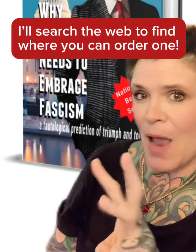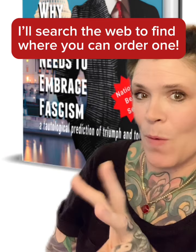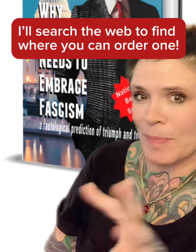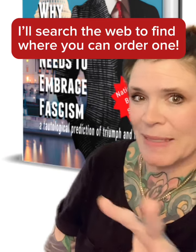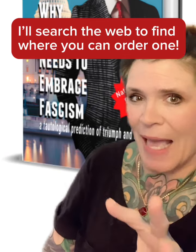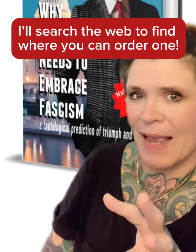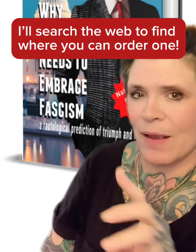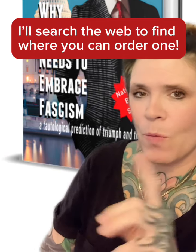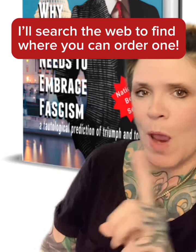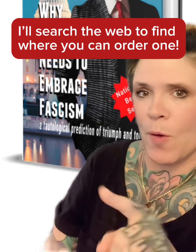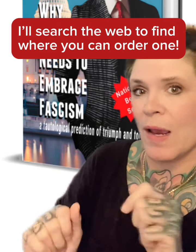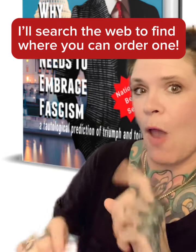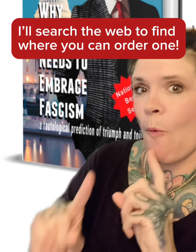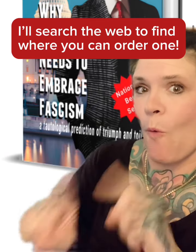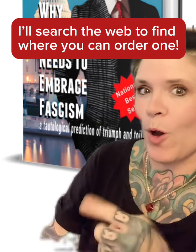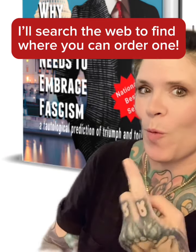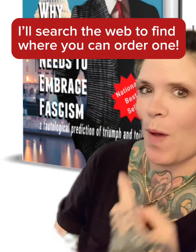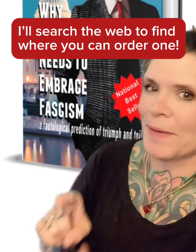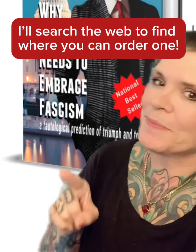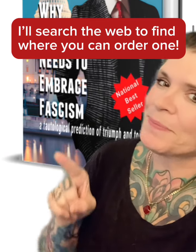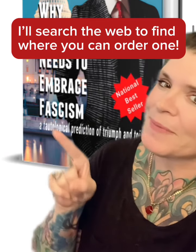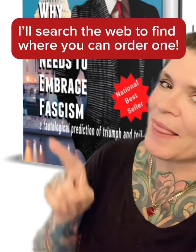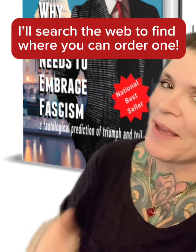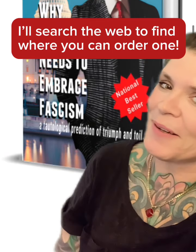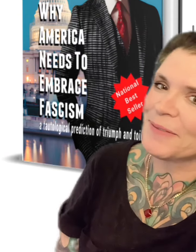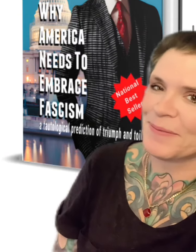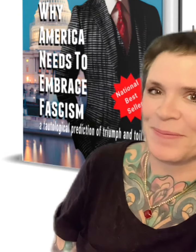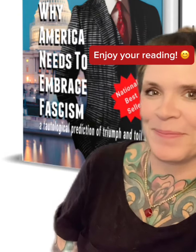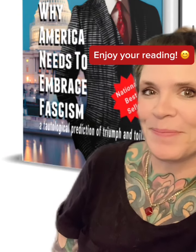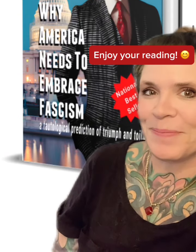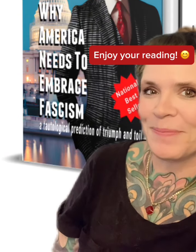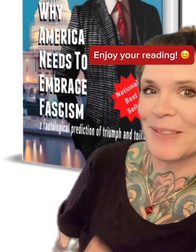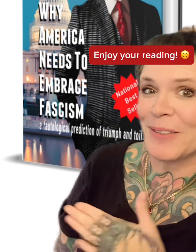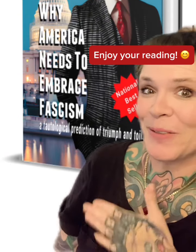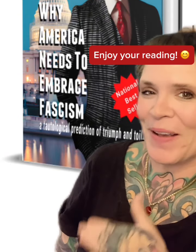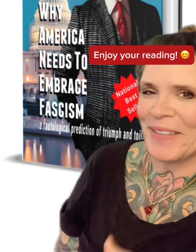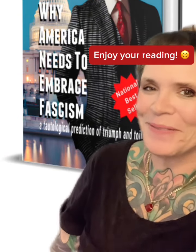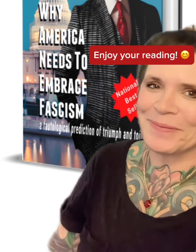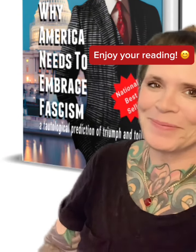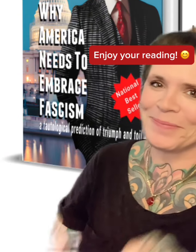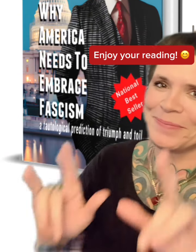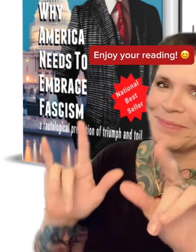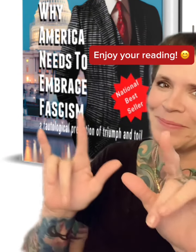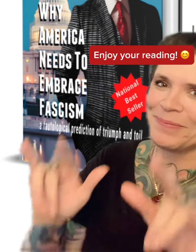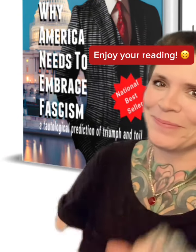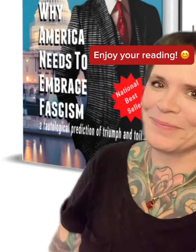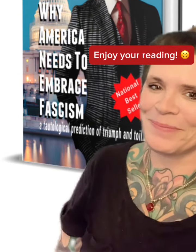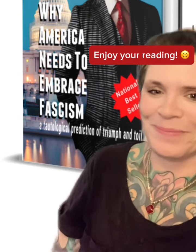find where you can order one. Enjoy your reading.